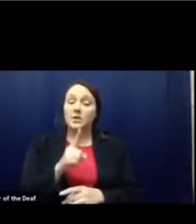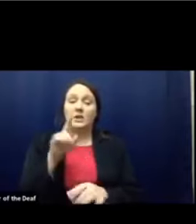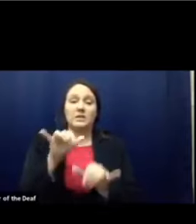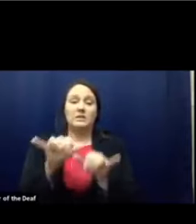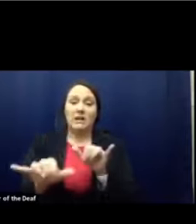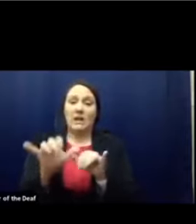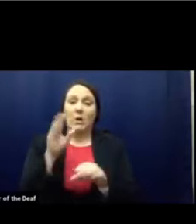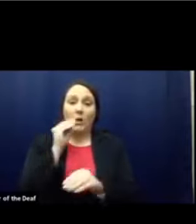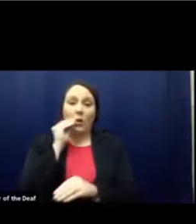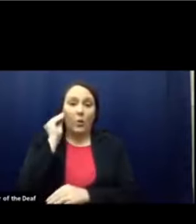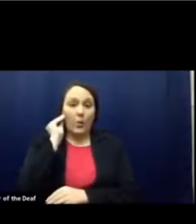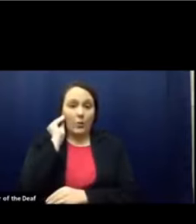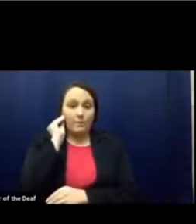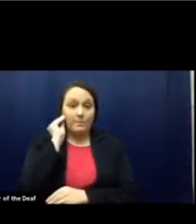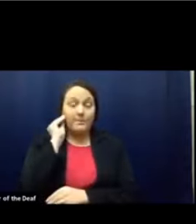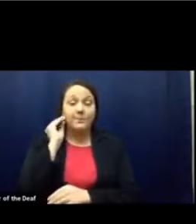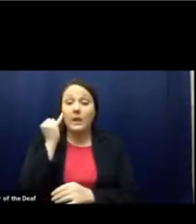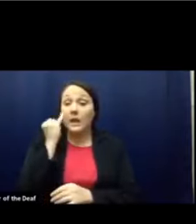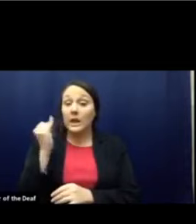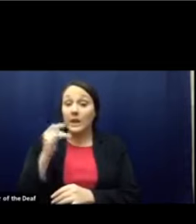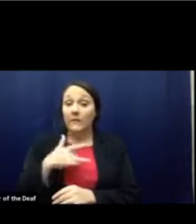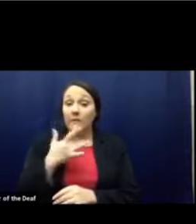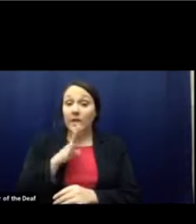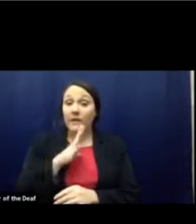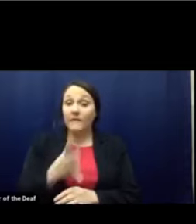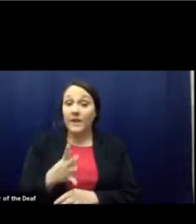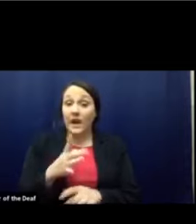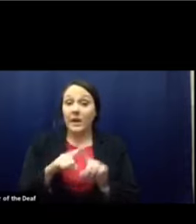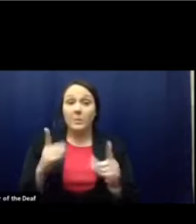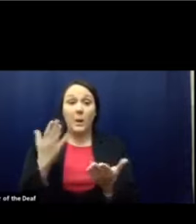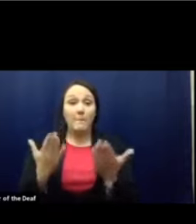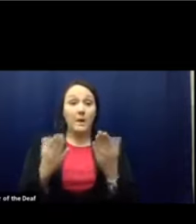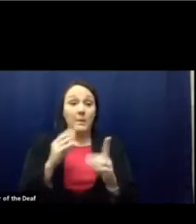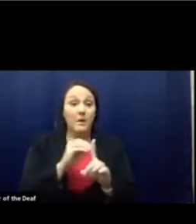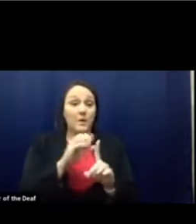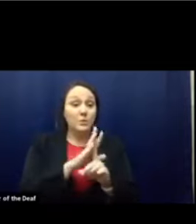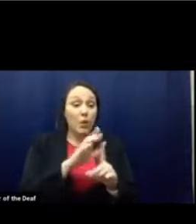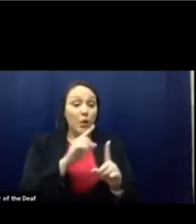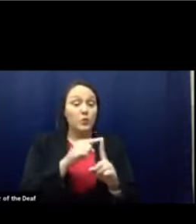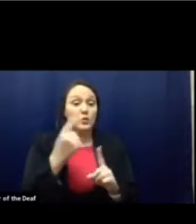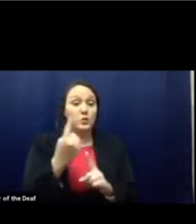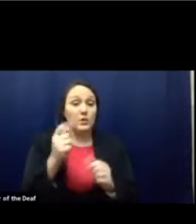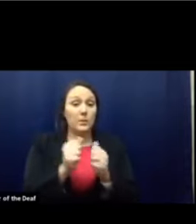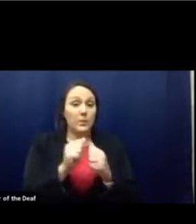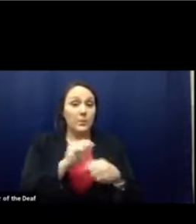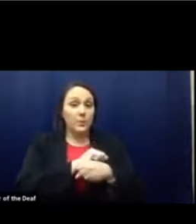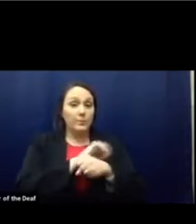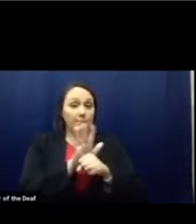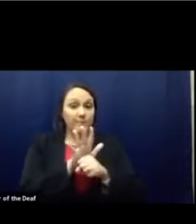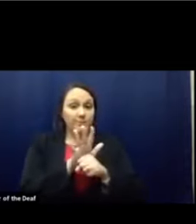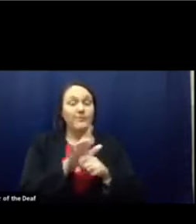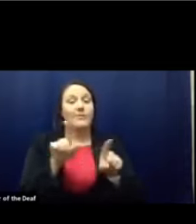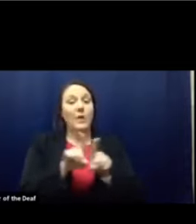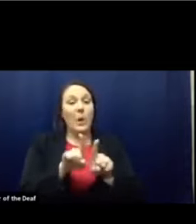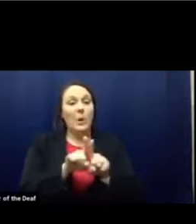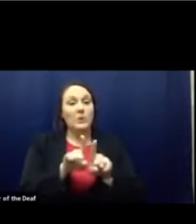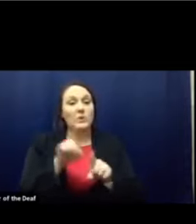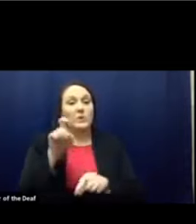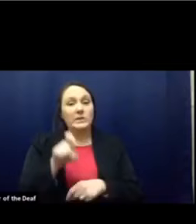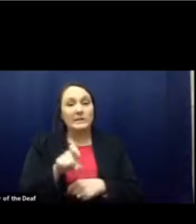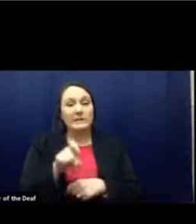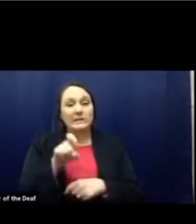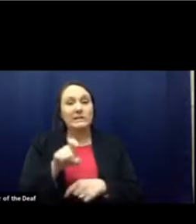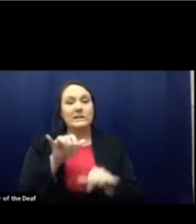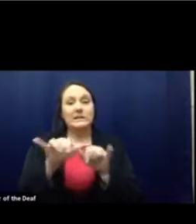home. Likewise, if you feel fine, but you may have been exposed to someone with COVID-19, you also absolutely need to